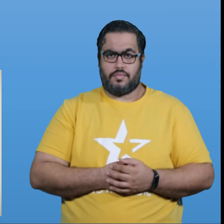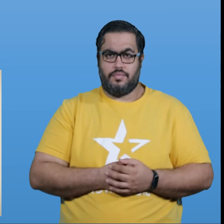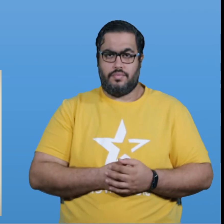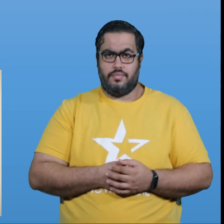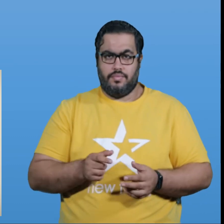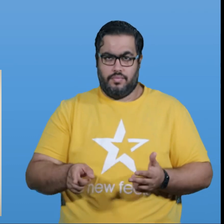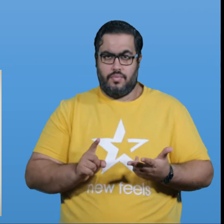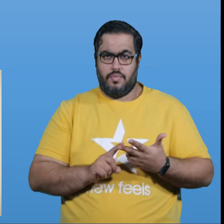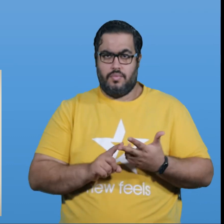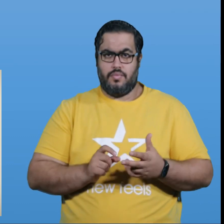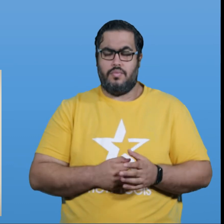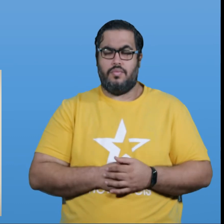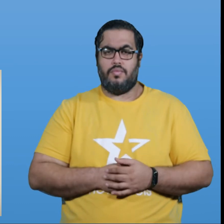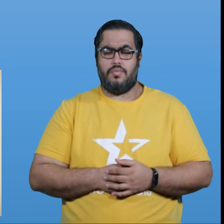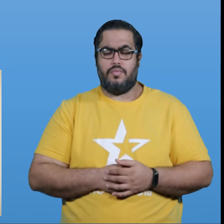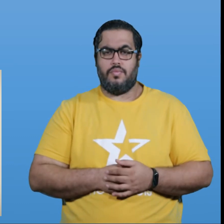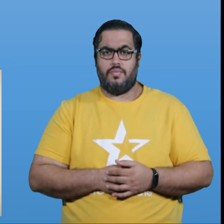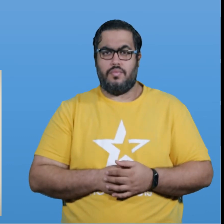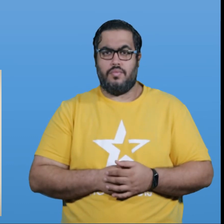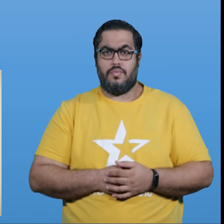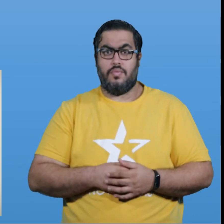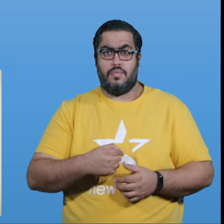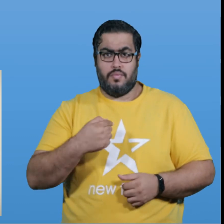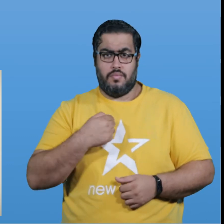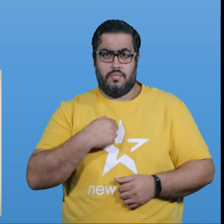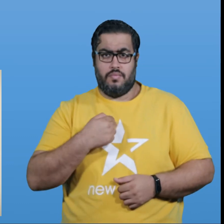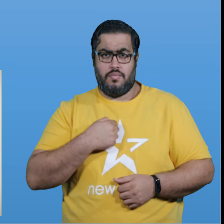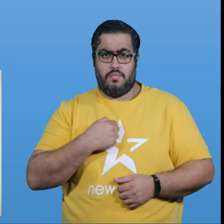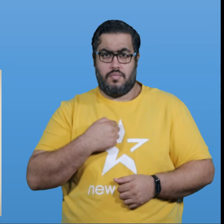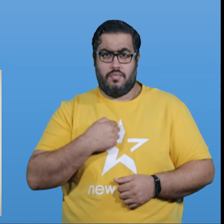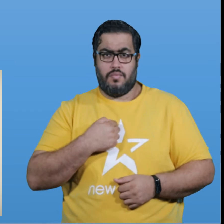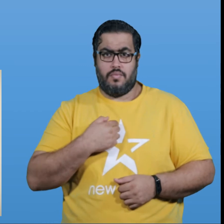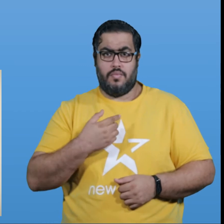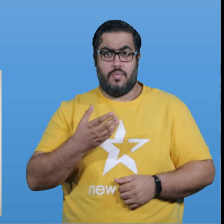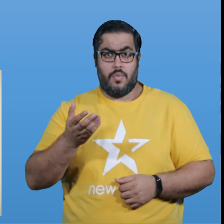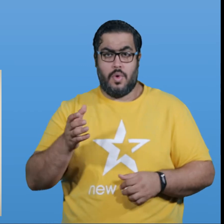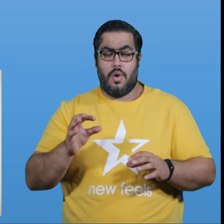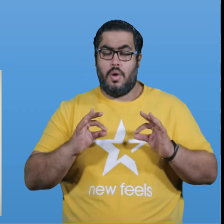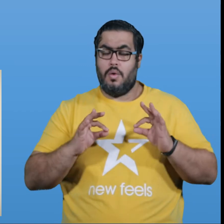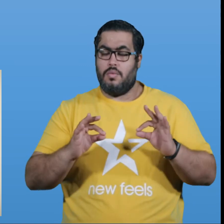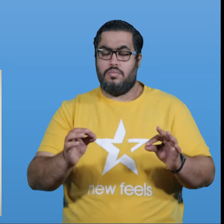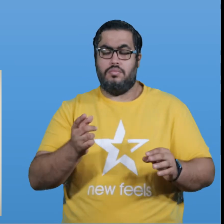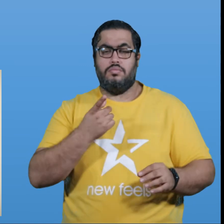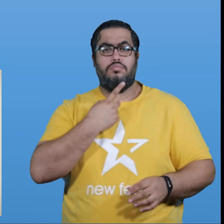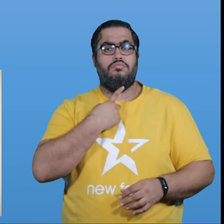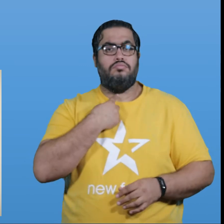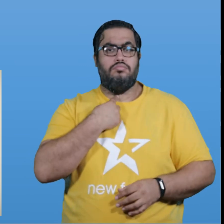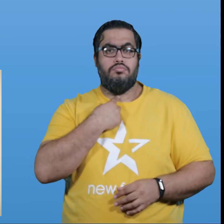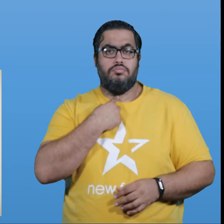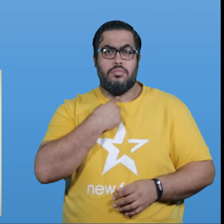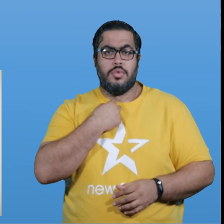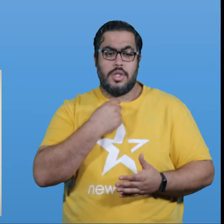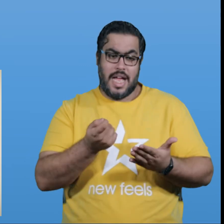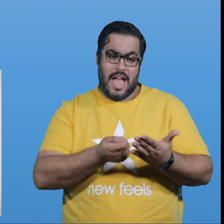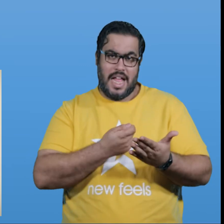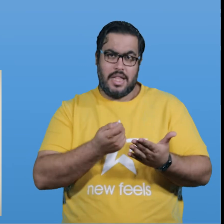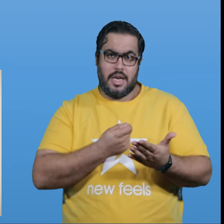very difficult to learn. Again, look for the key words. We have